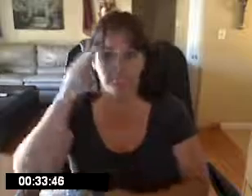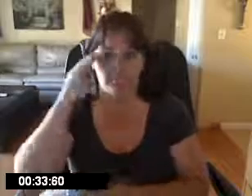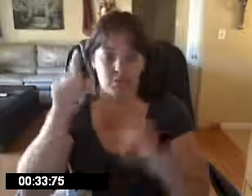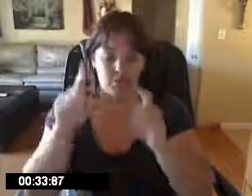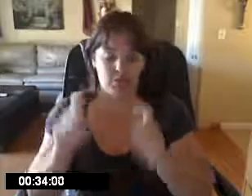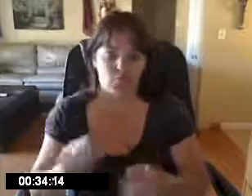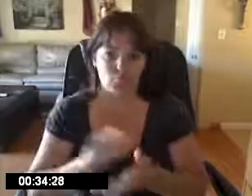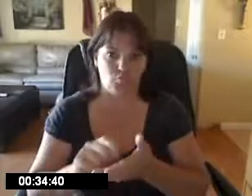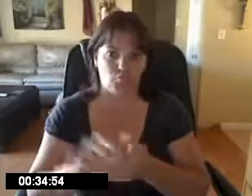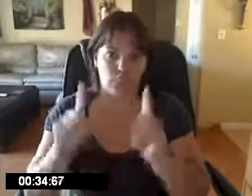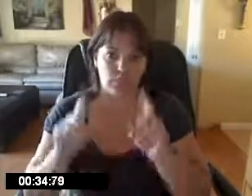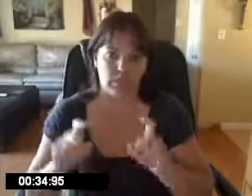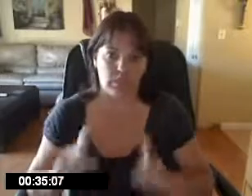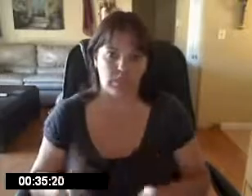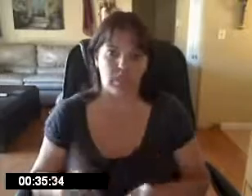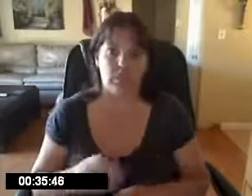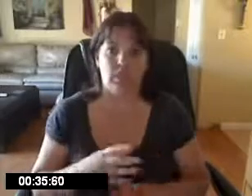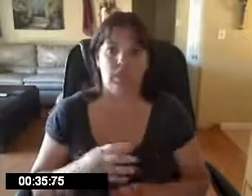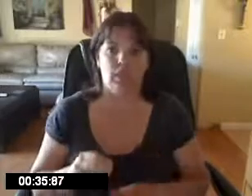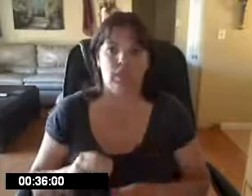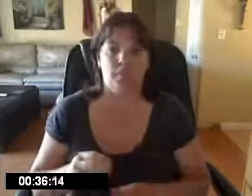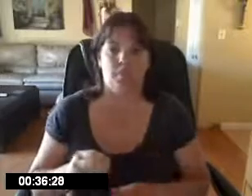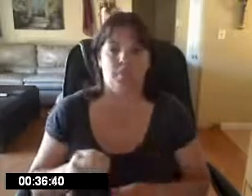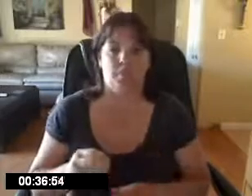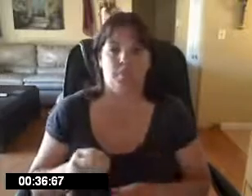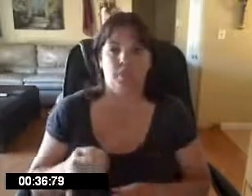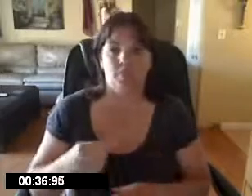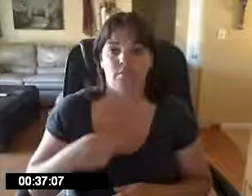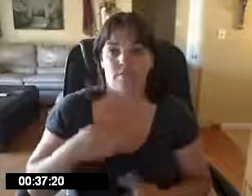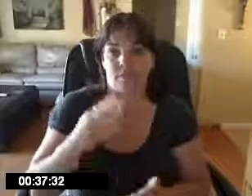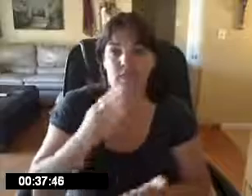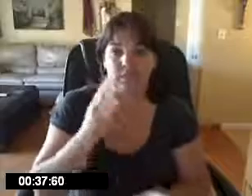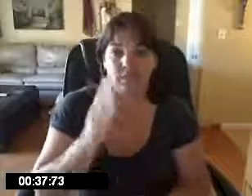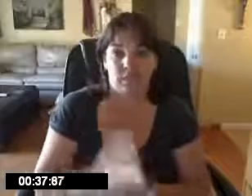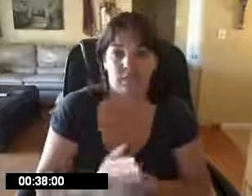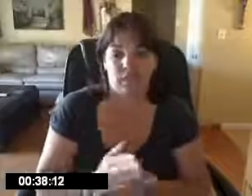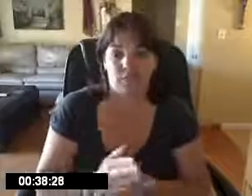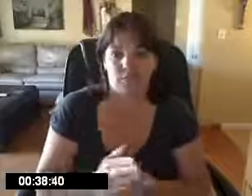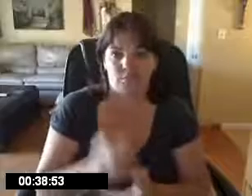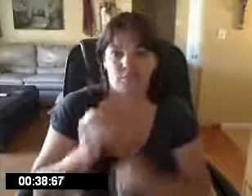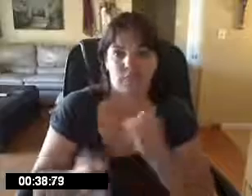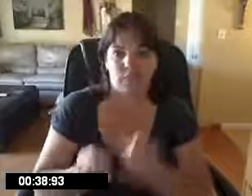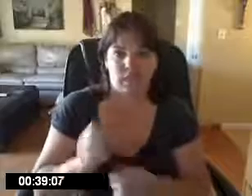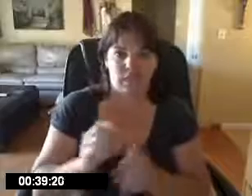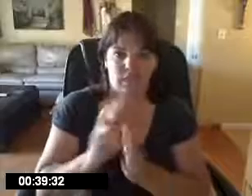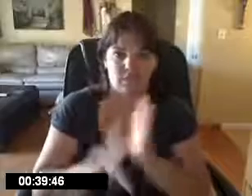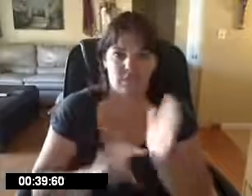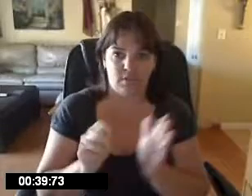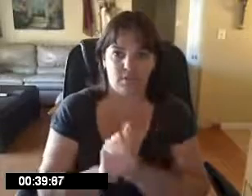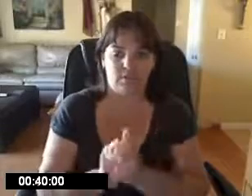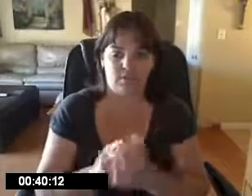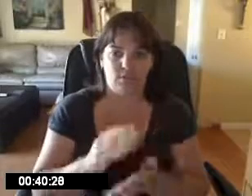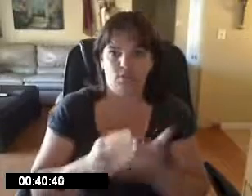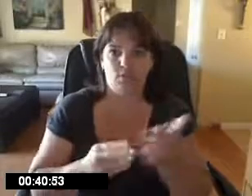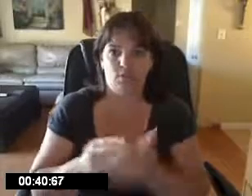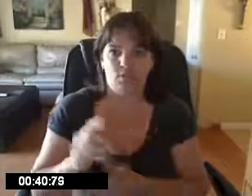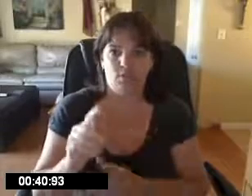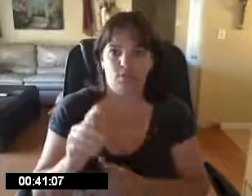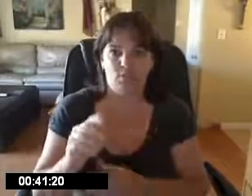test, and where I stopped on the last video was task number 8. So I'm going to actually start off with